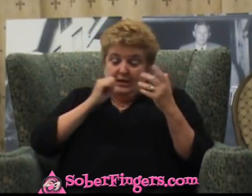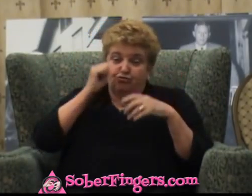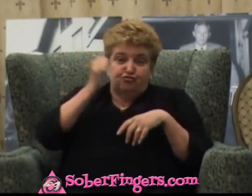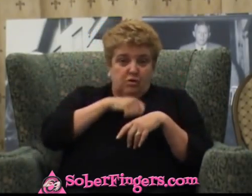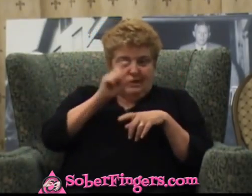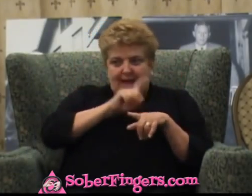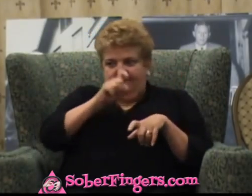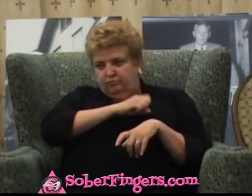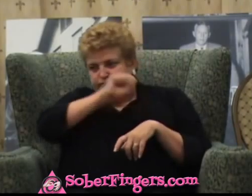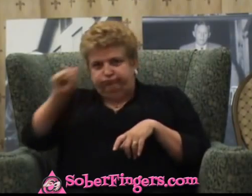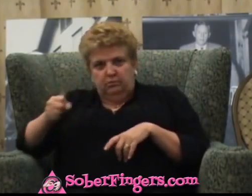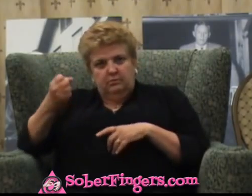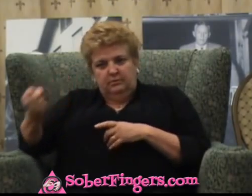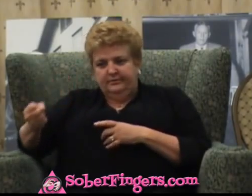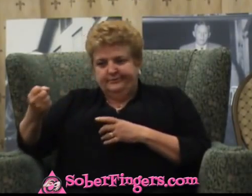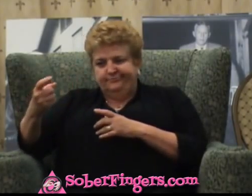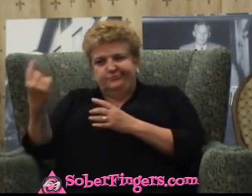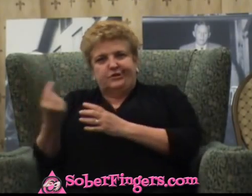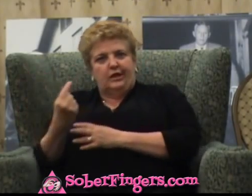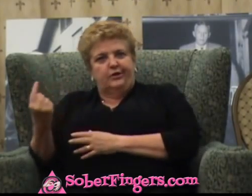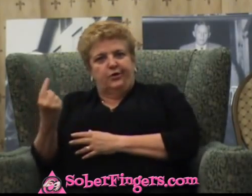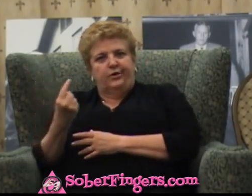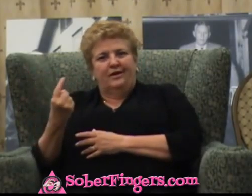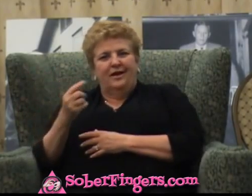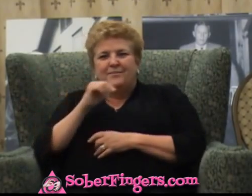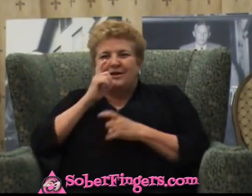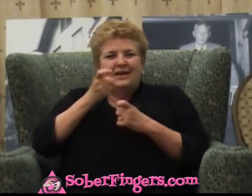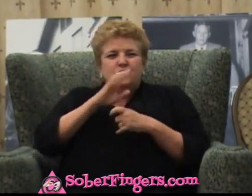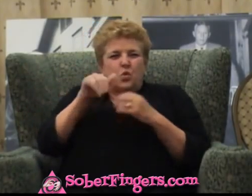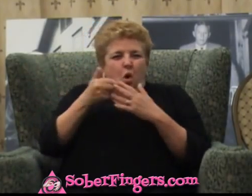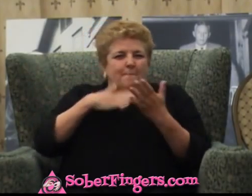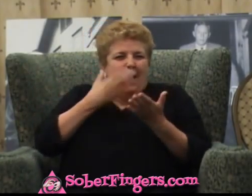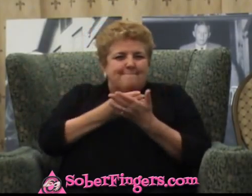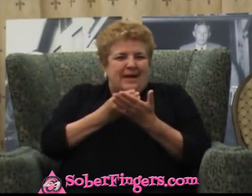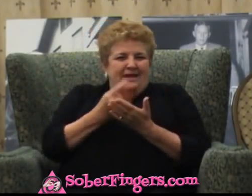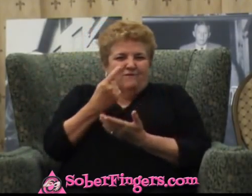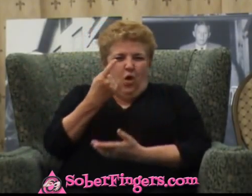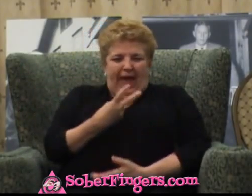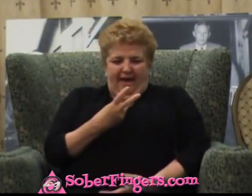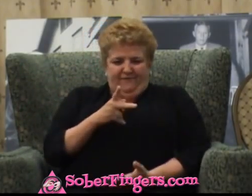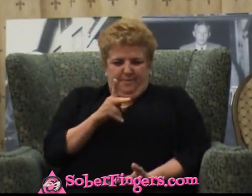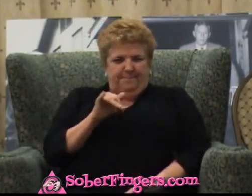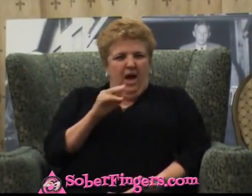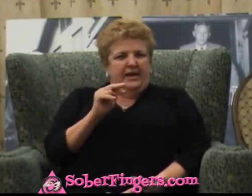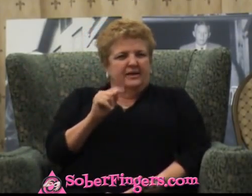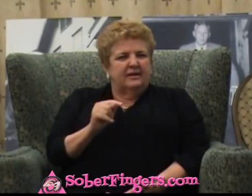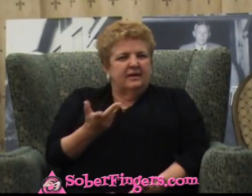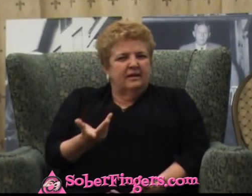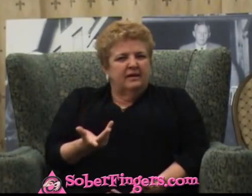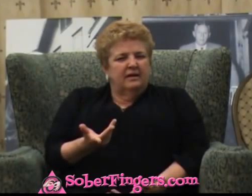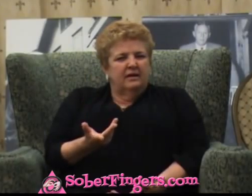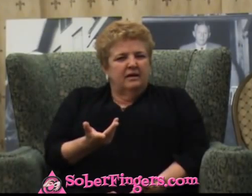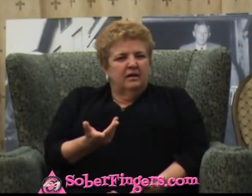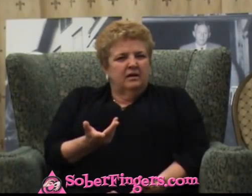you all my money that I have for a little half pint. I'm not doing it. So it's the fact that I'm an absolute glutton that kept me clean for 3